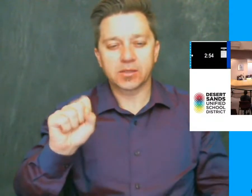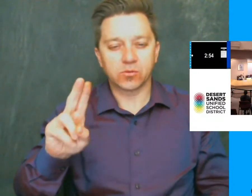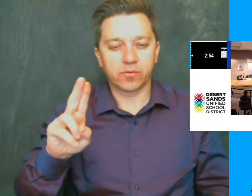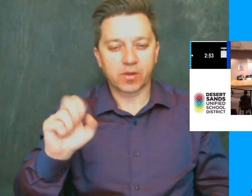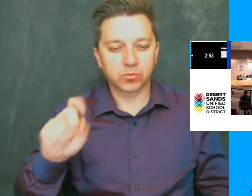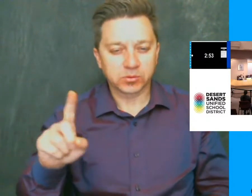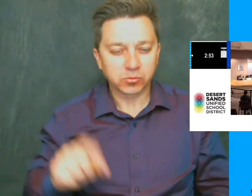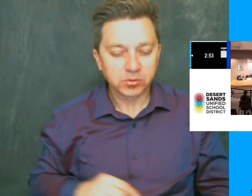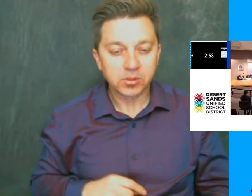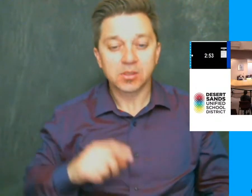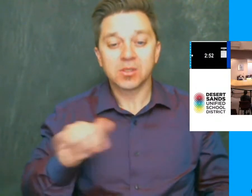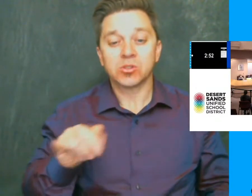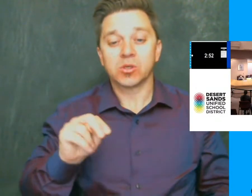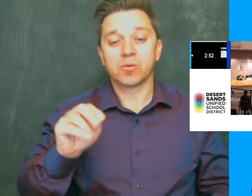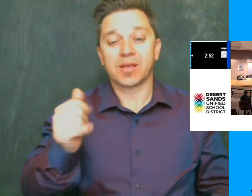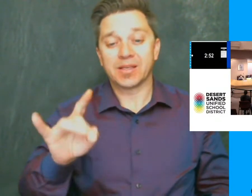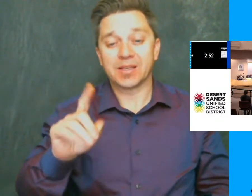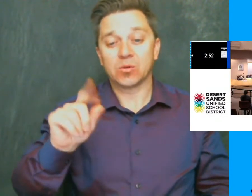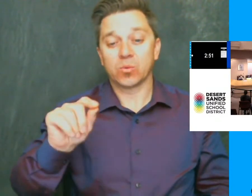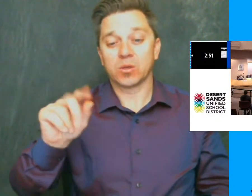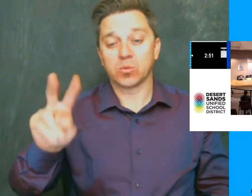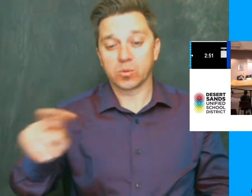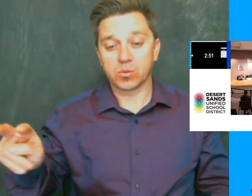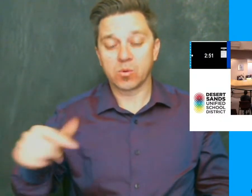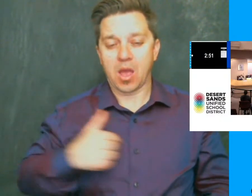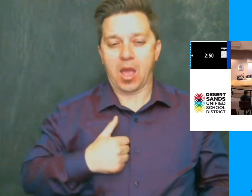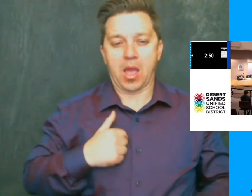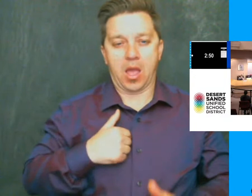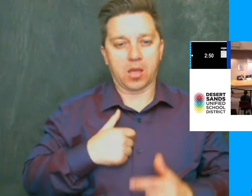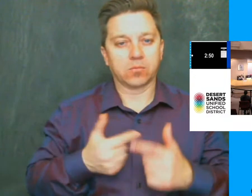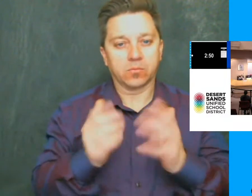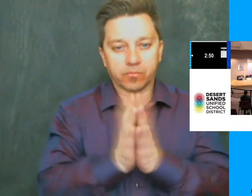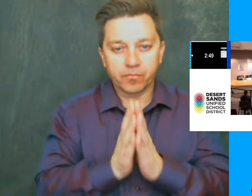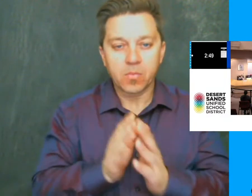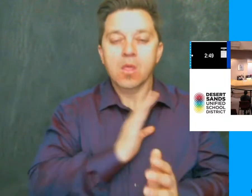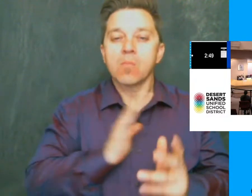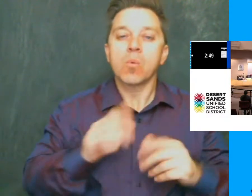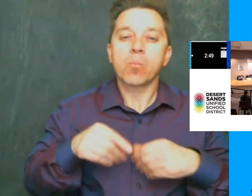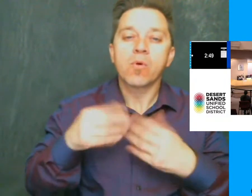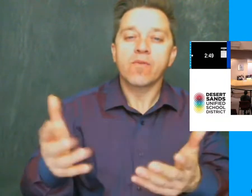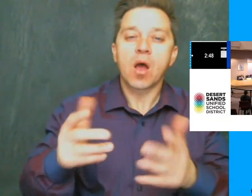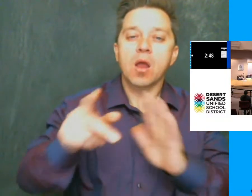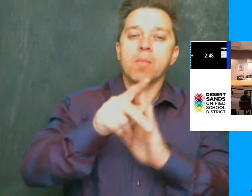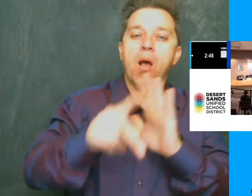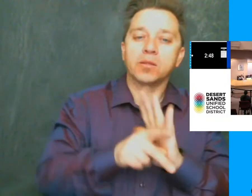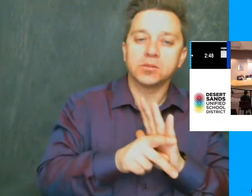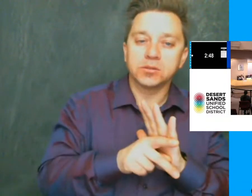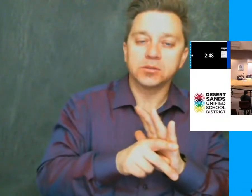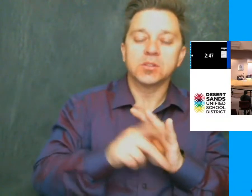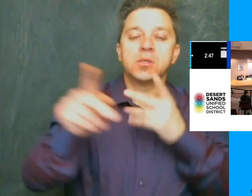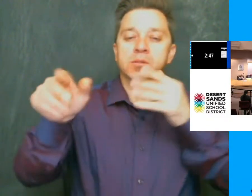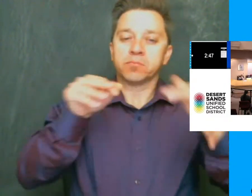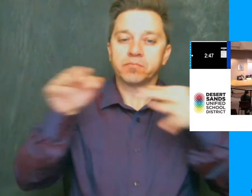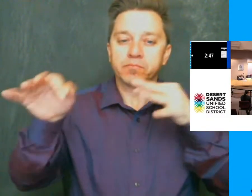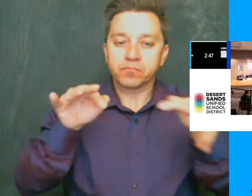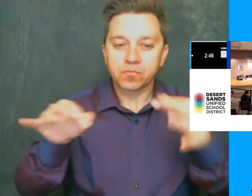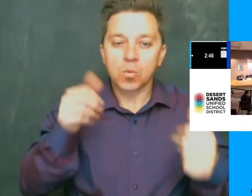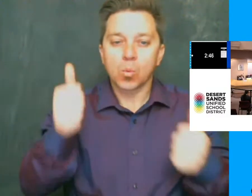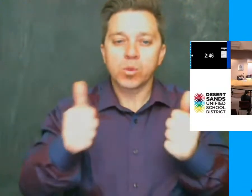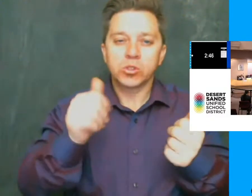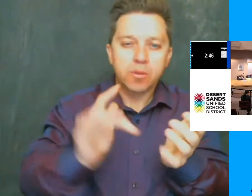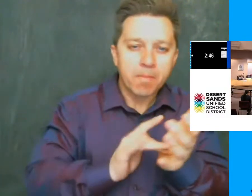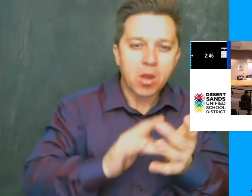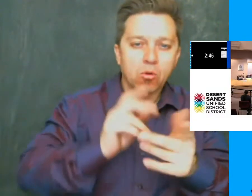On January 18, 2022, I requested that the board provides a policy explaining which medical